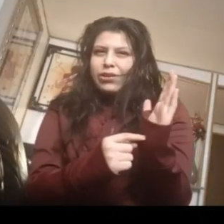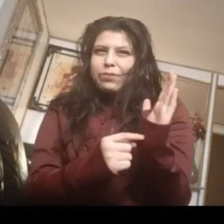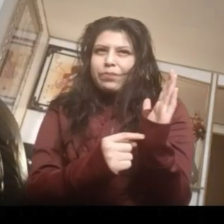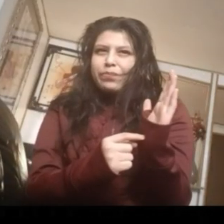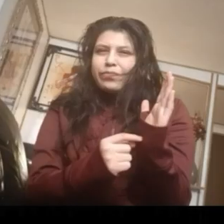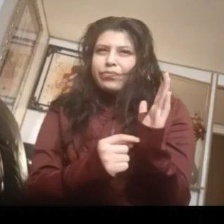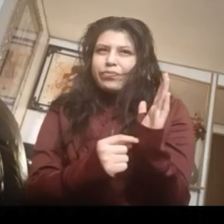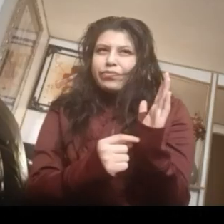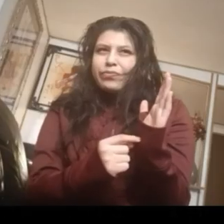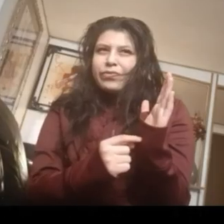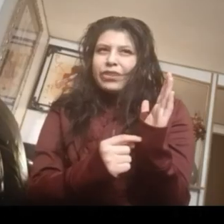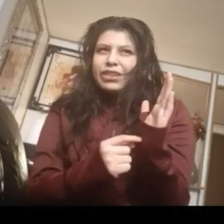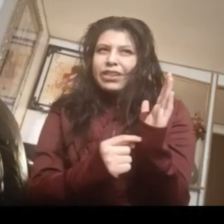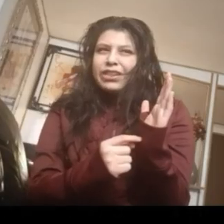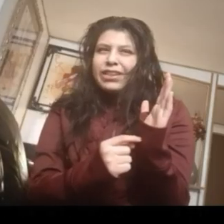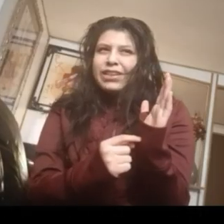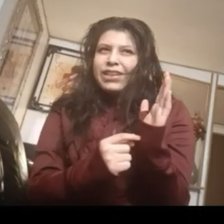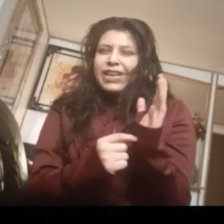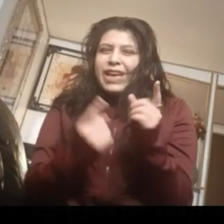Those numbers